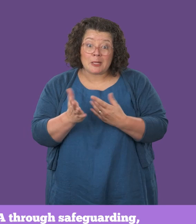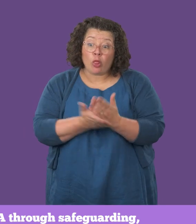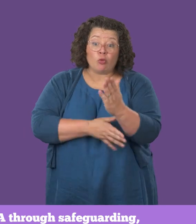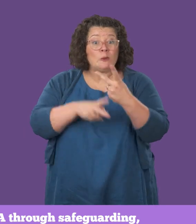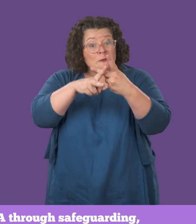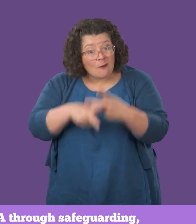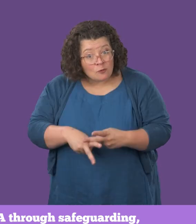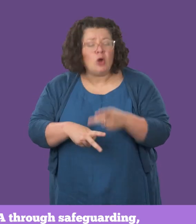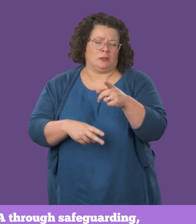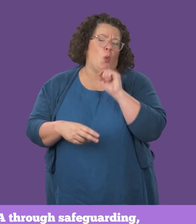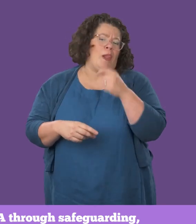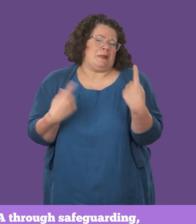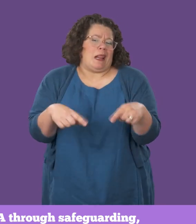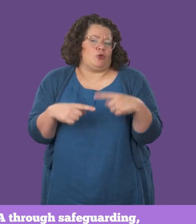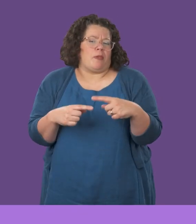you're going to be eligible for a Care Act advocate.